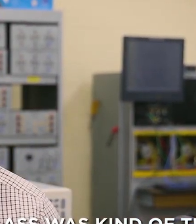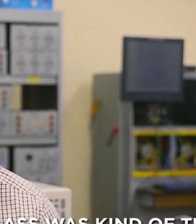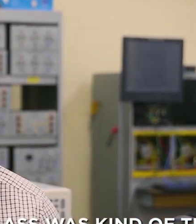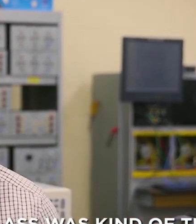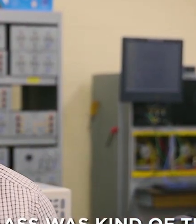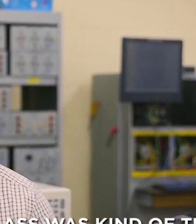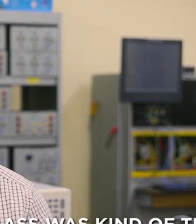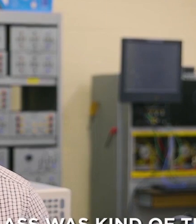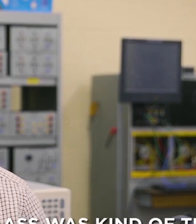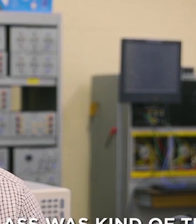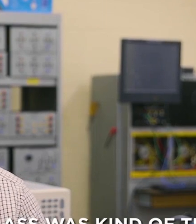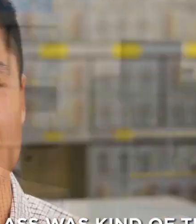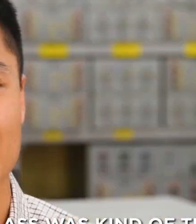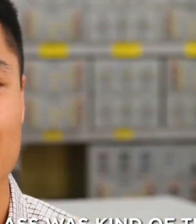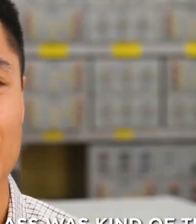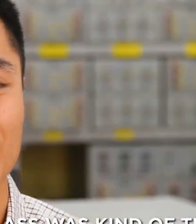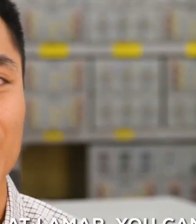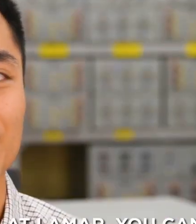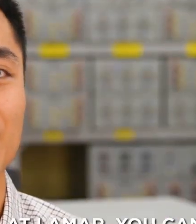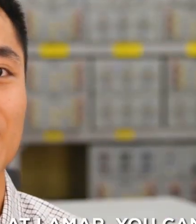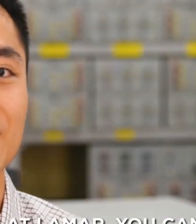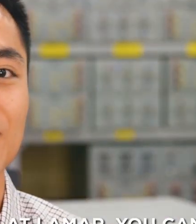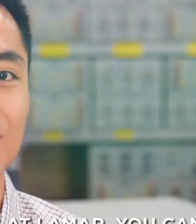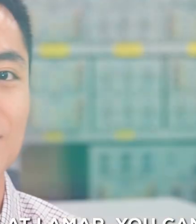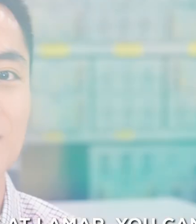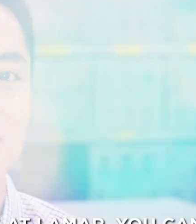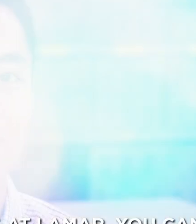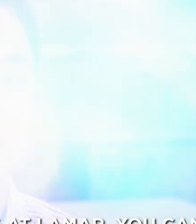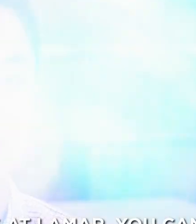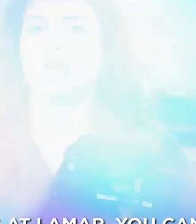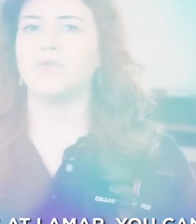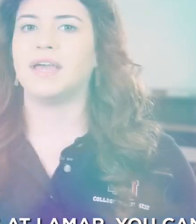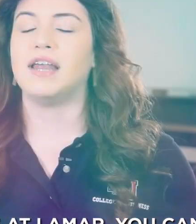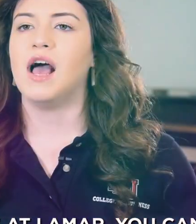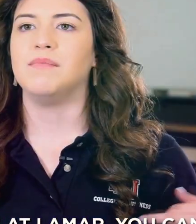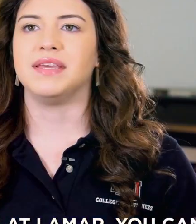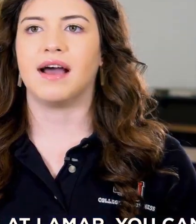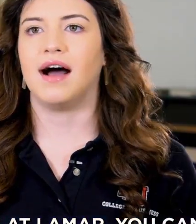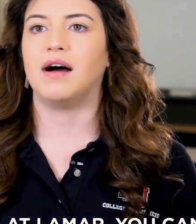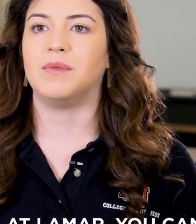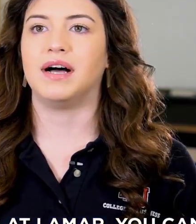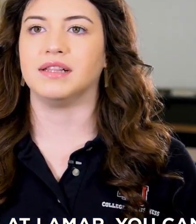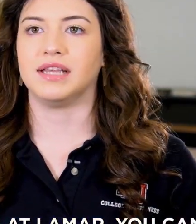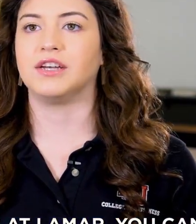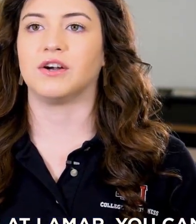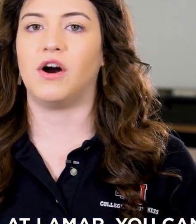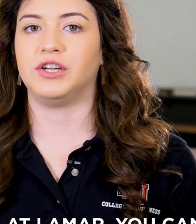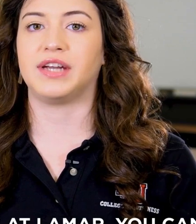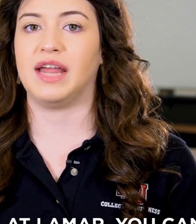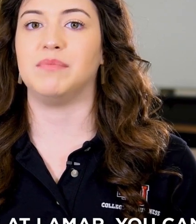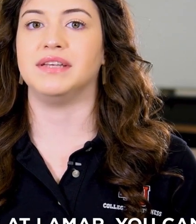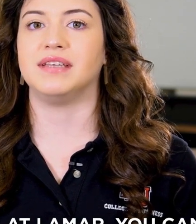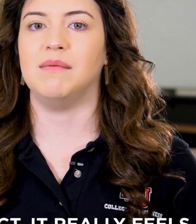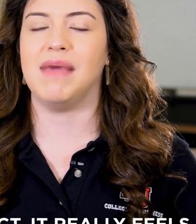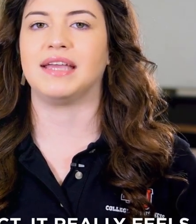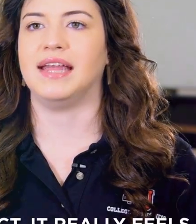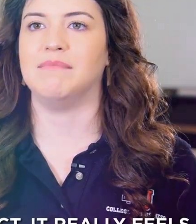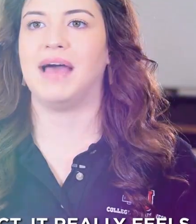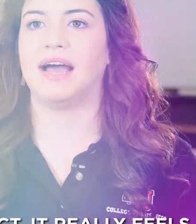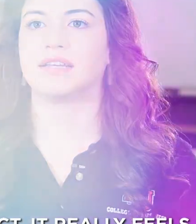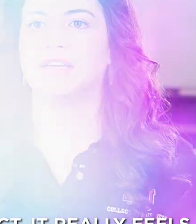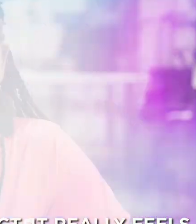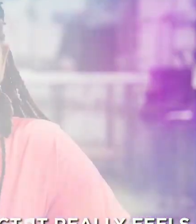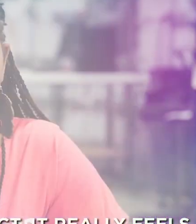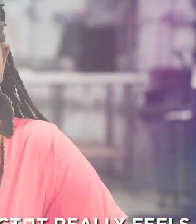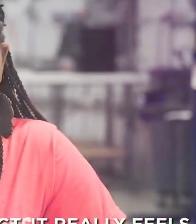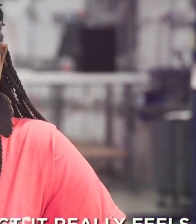class was kind of the moment I realized there were a lot of brilliant students at Lamar. You can become a leader on your campus and make